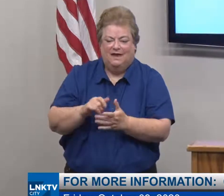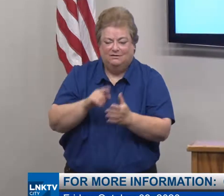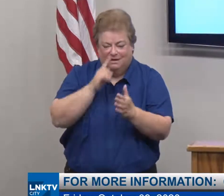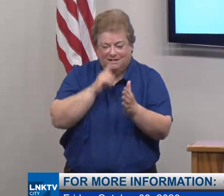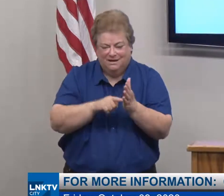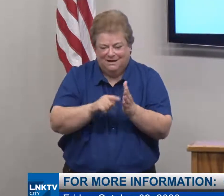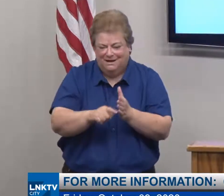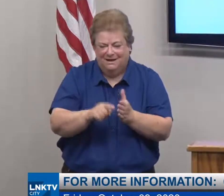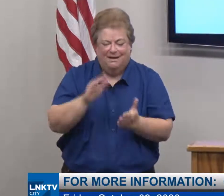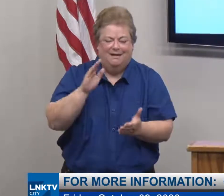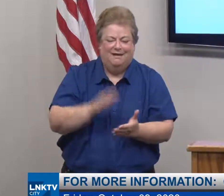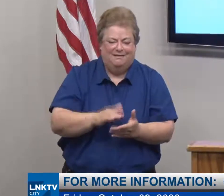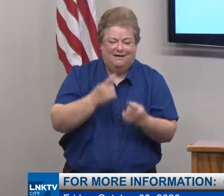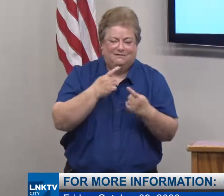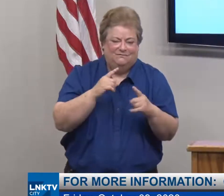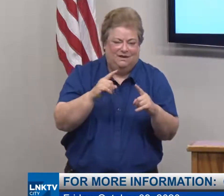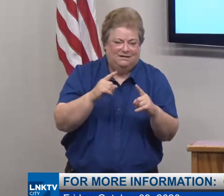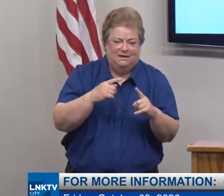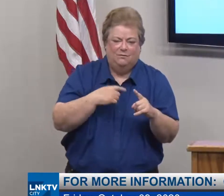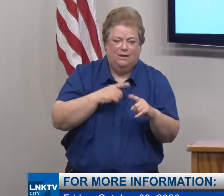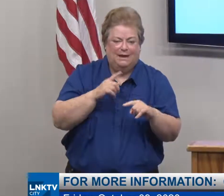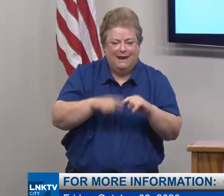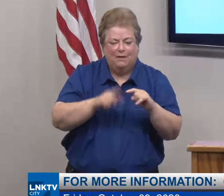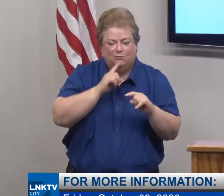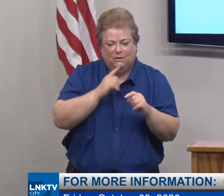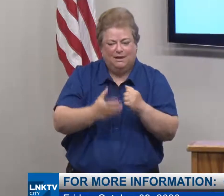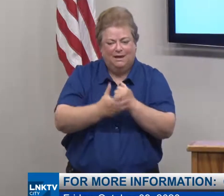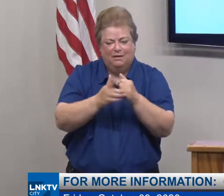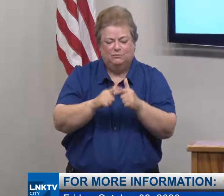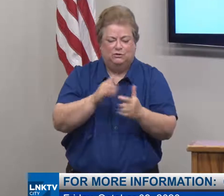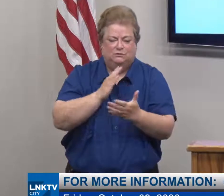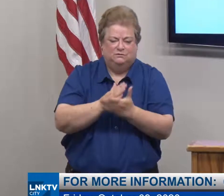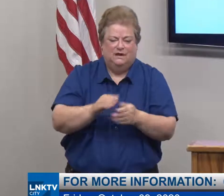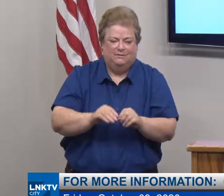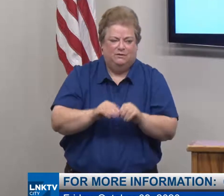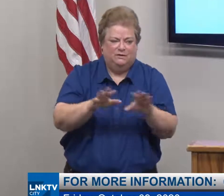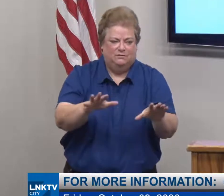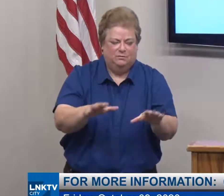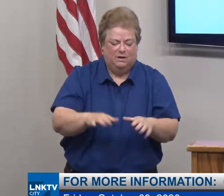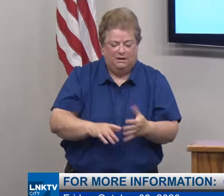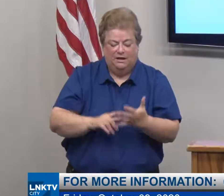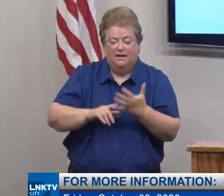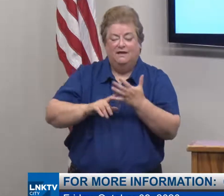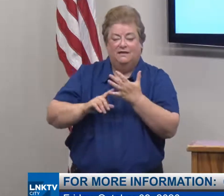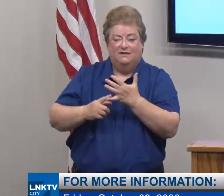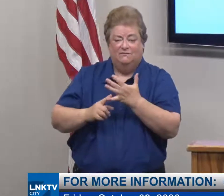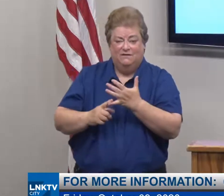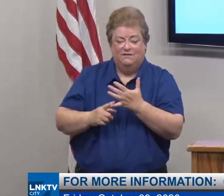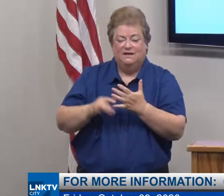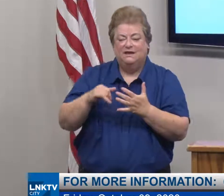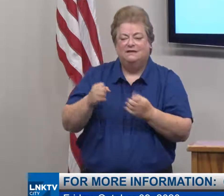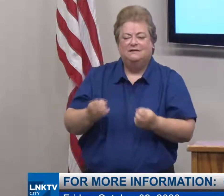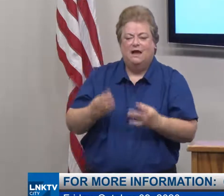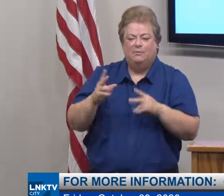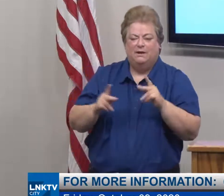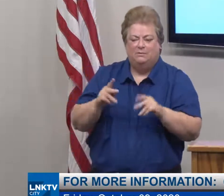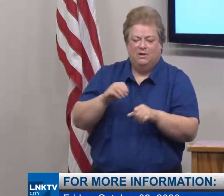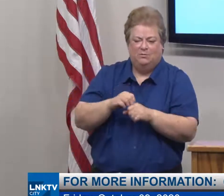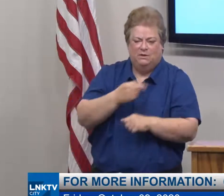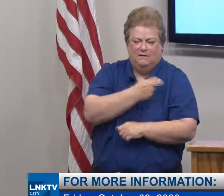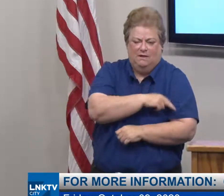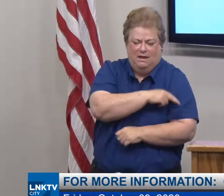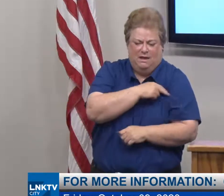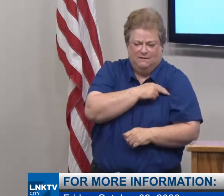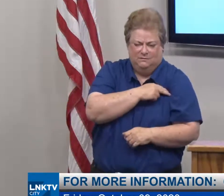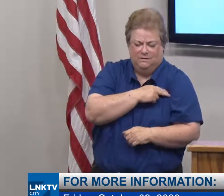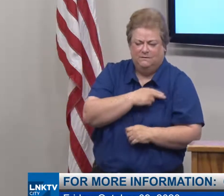in preventing the spread in our community. The fifth primary factor is the number of people hospitalized for